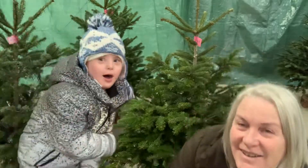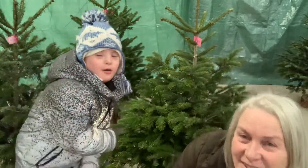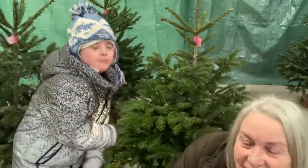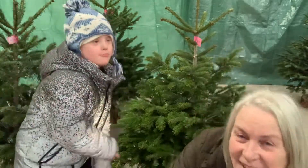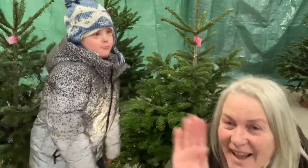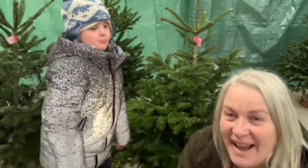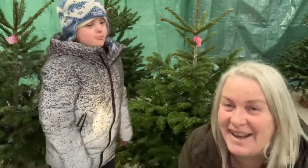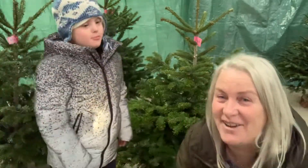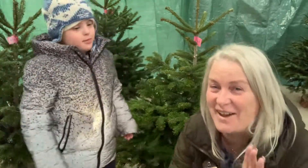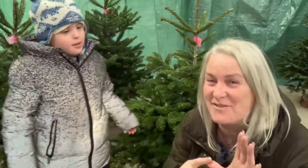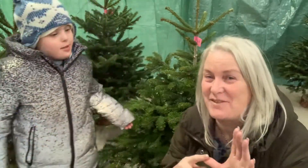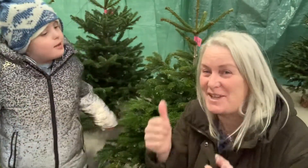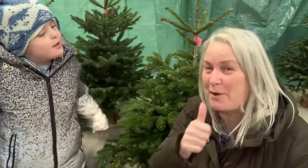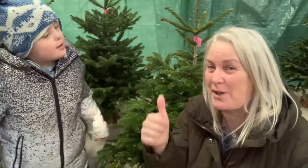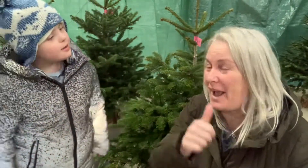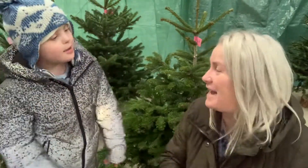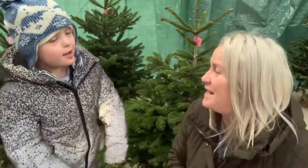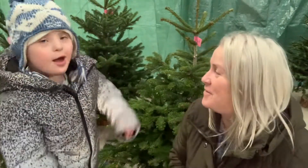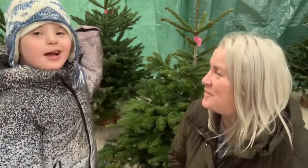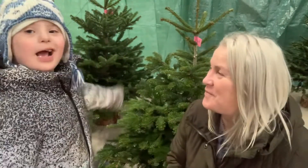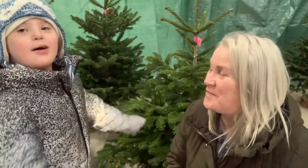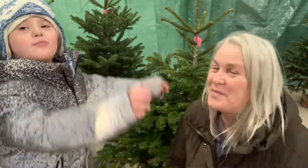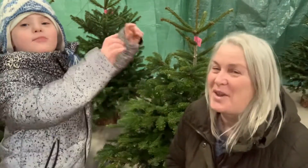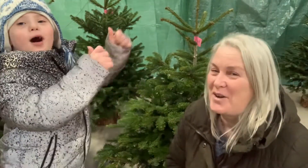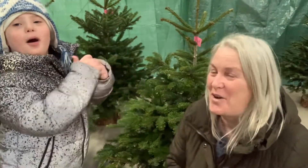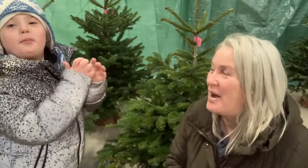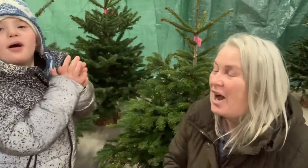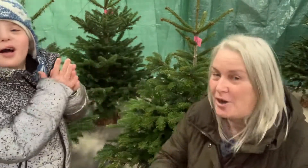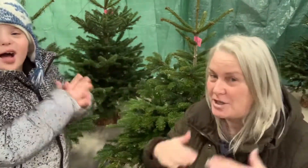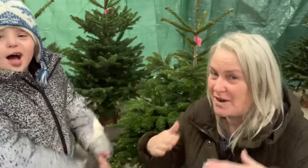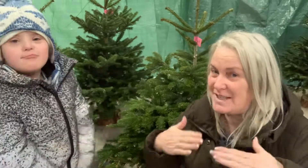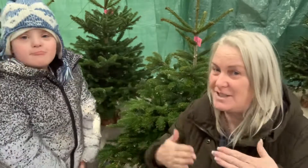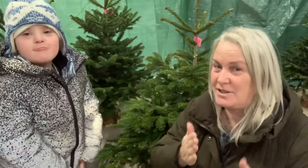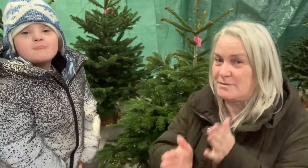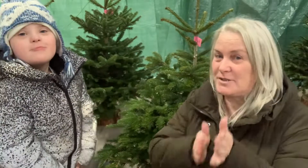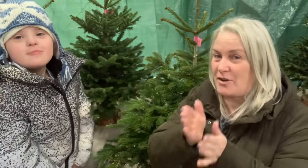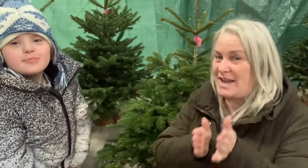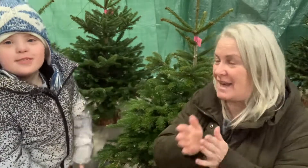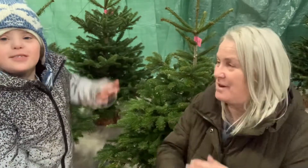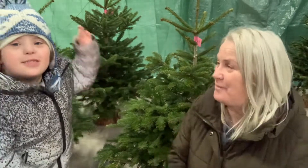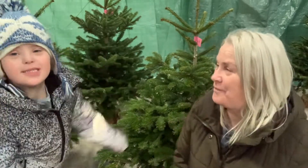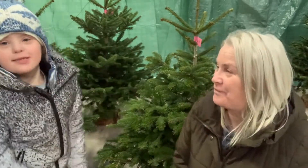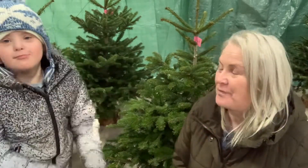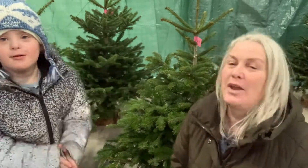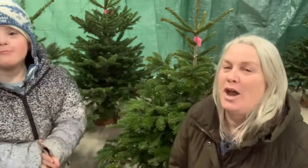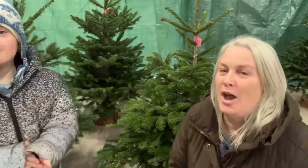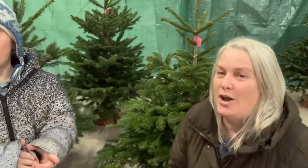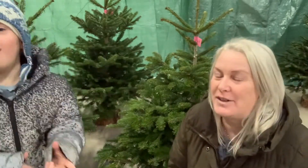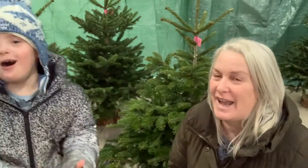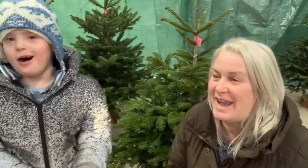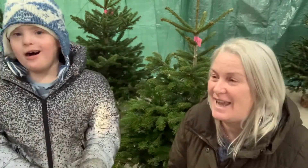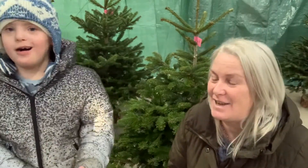Mum. Hello, Alfie. You okay? Again, Mum. Are you ready to do some singing? Yes, Mum. Okay,